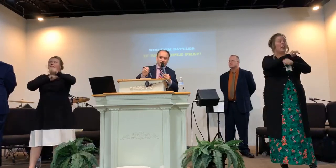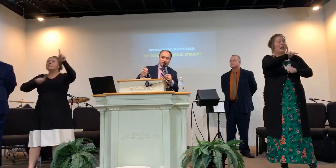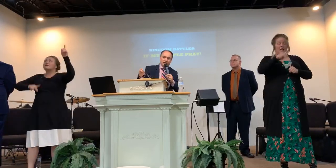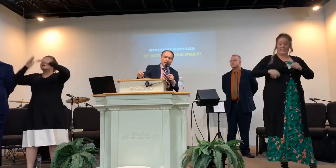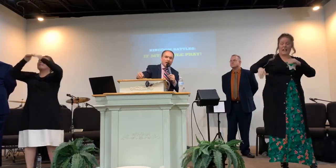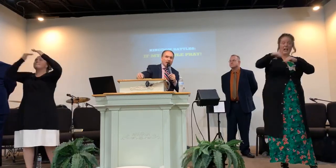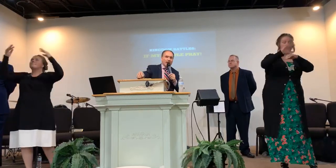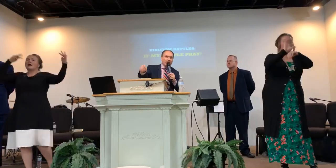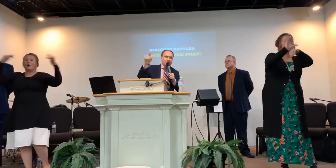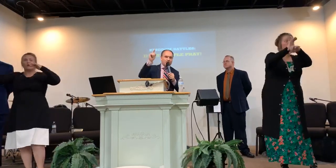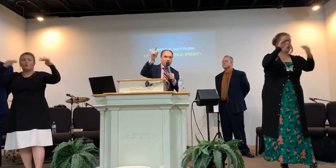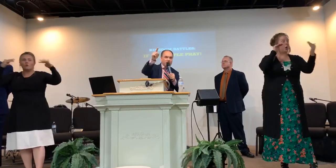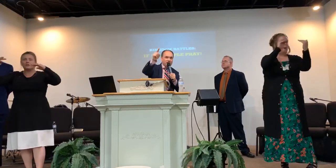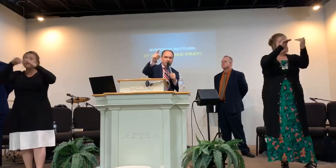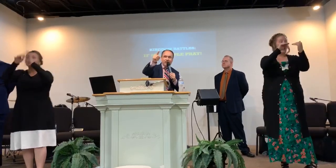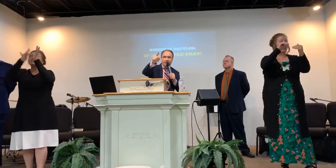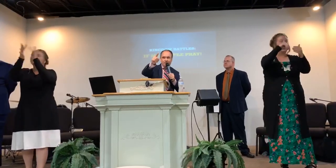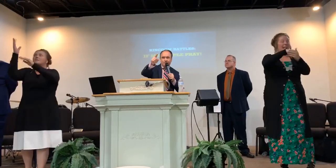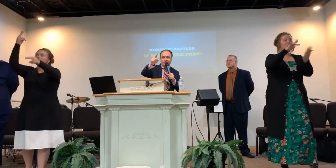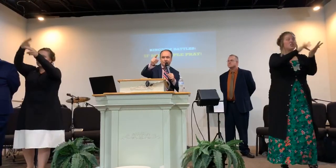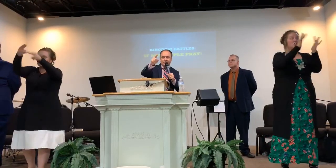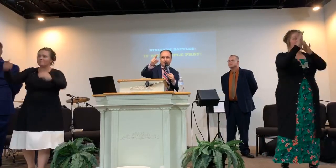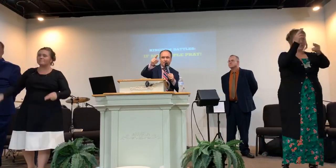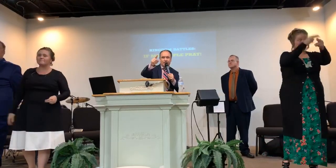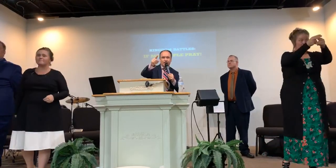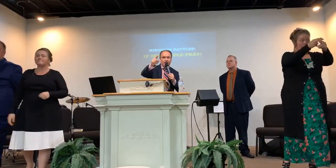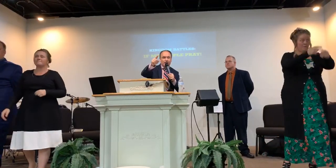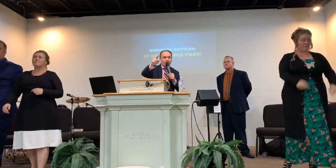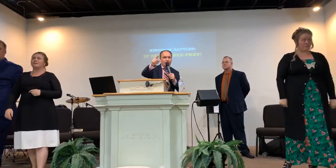battles in Jesus' name.